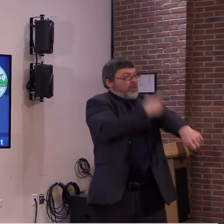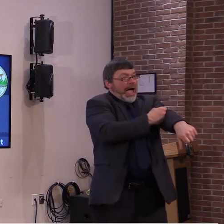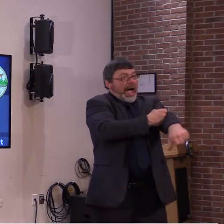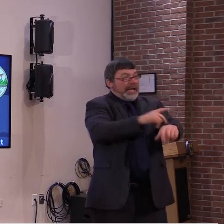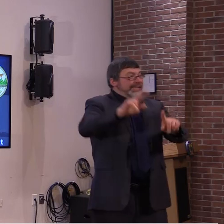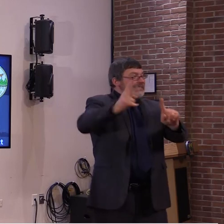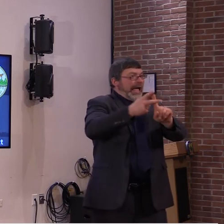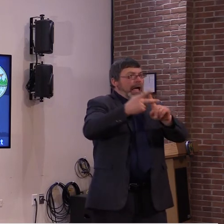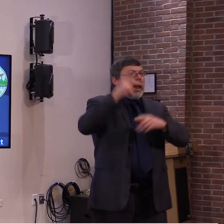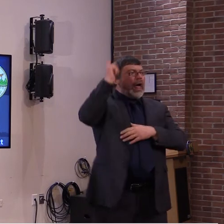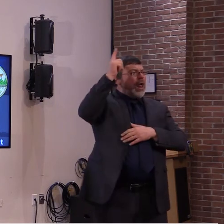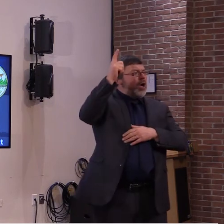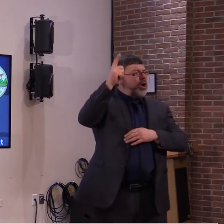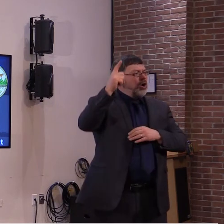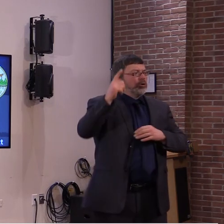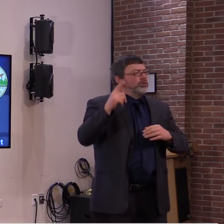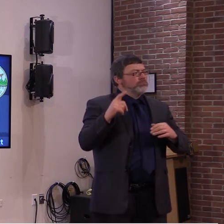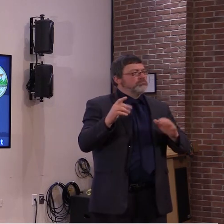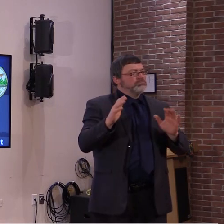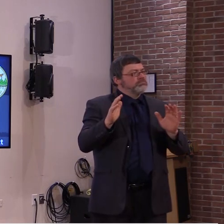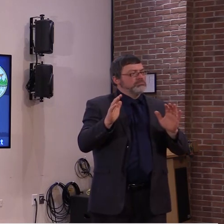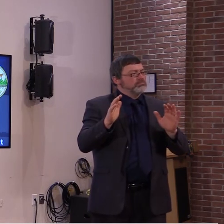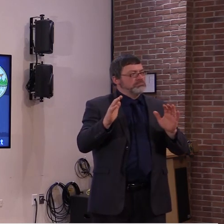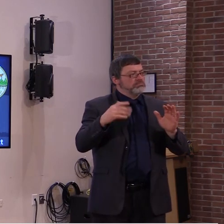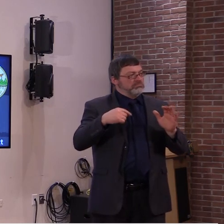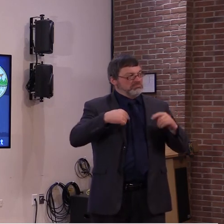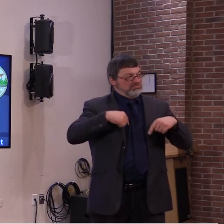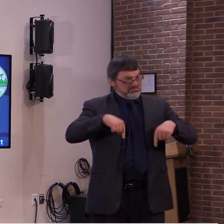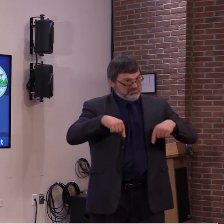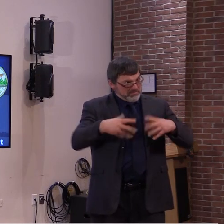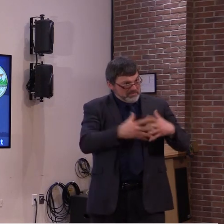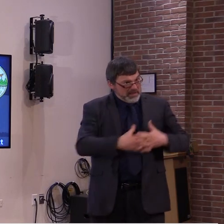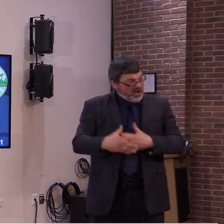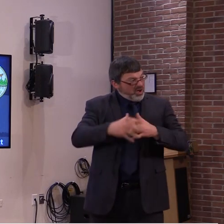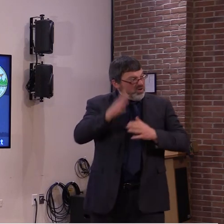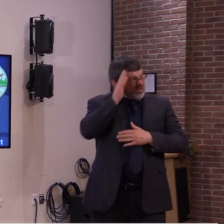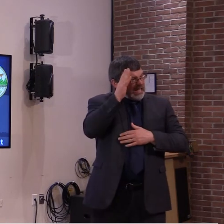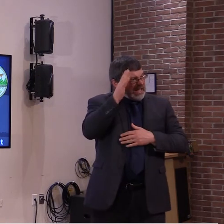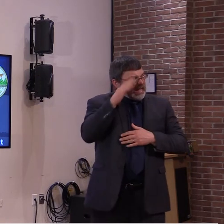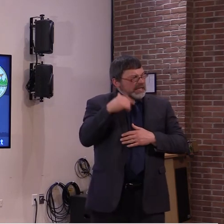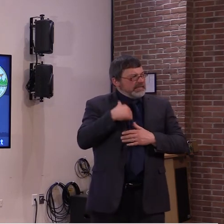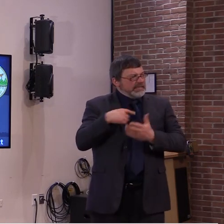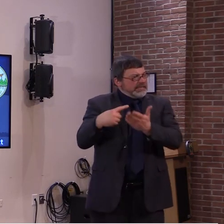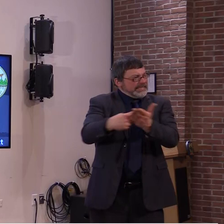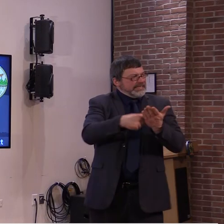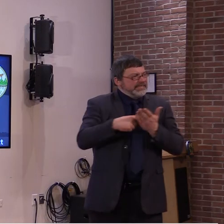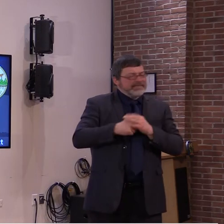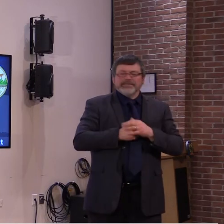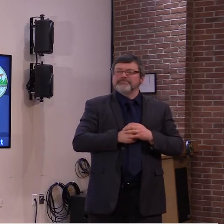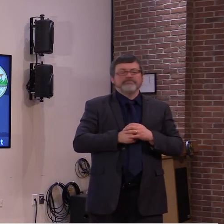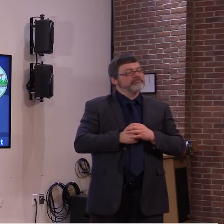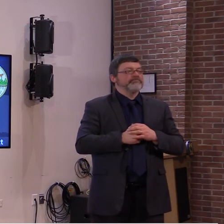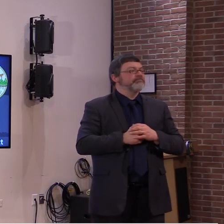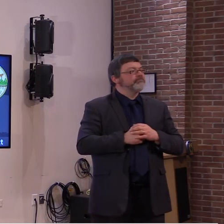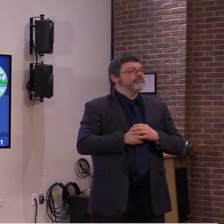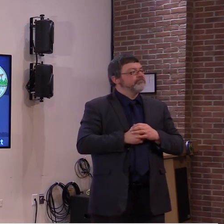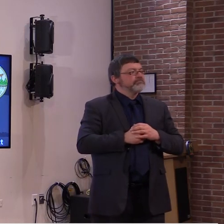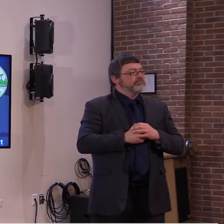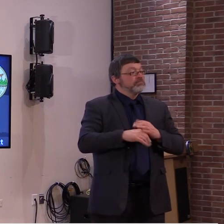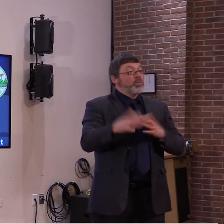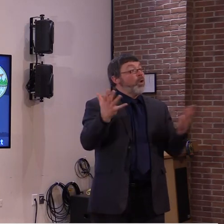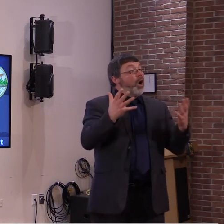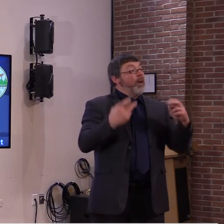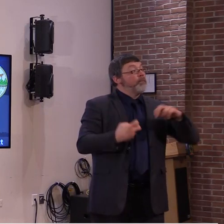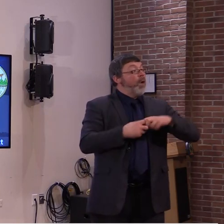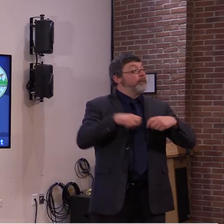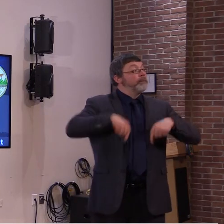Opponents of such a change, however, say that the U.S. problem is really one of deployment by an overstressed